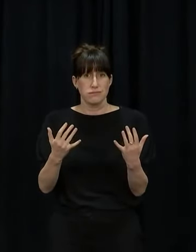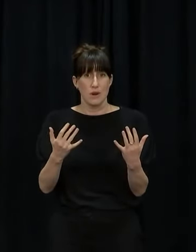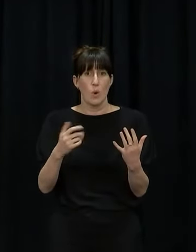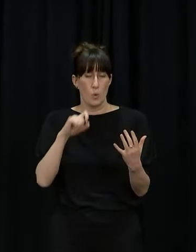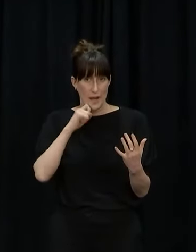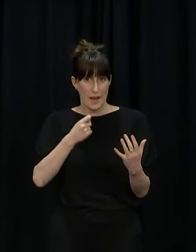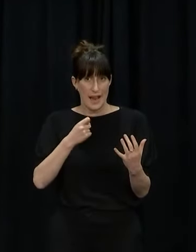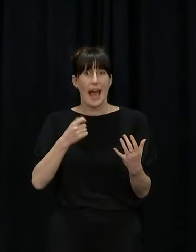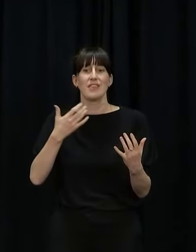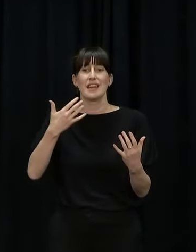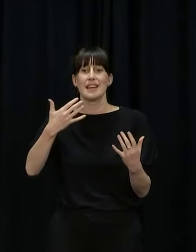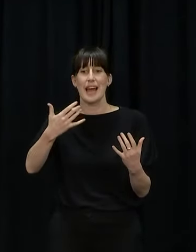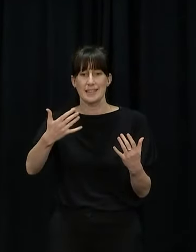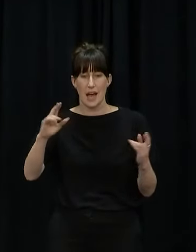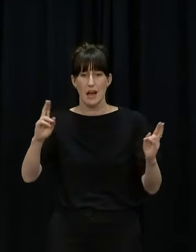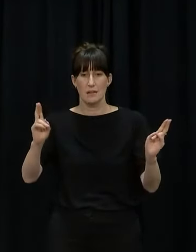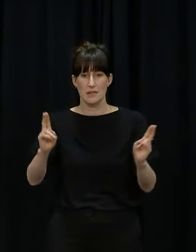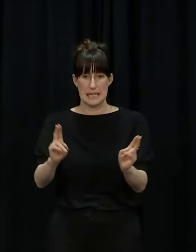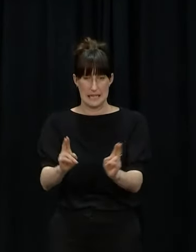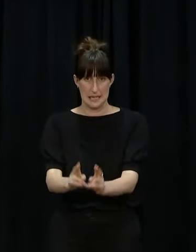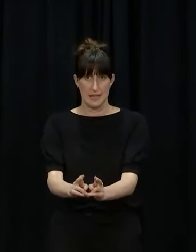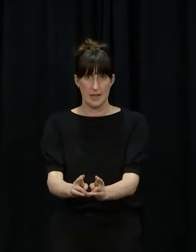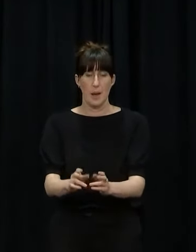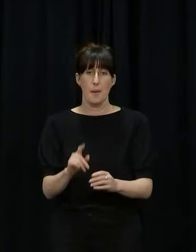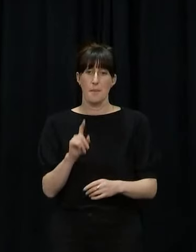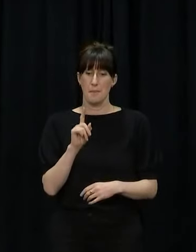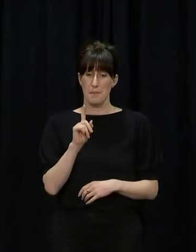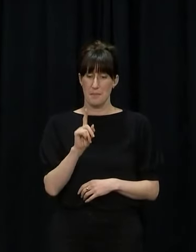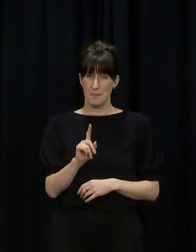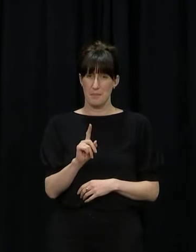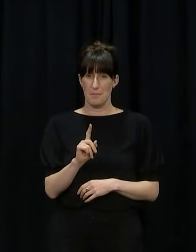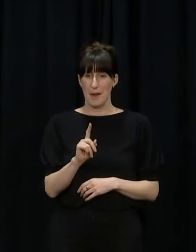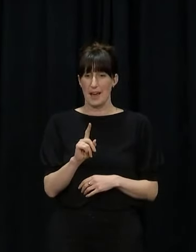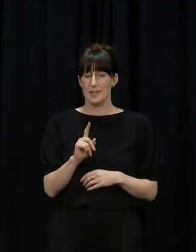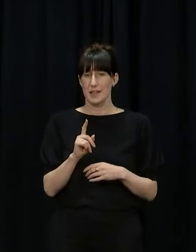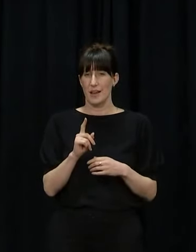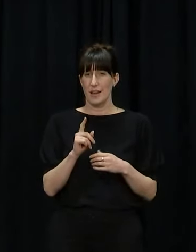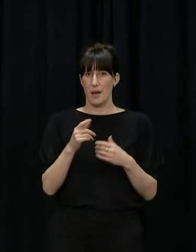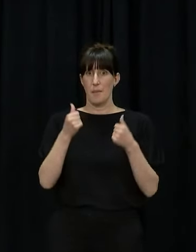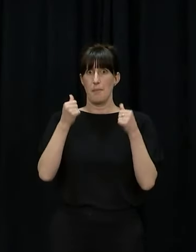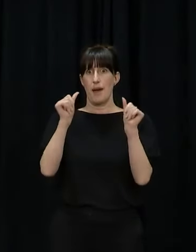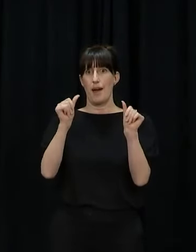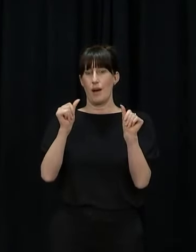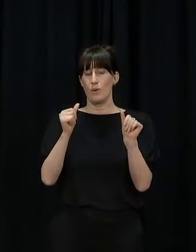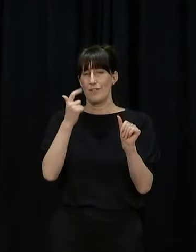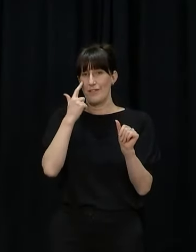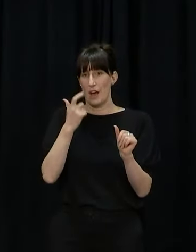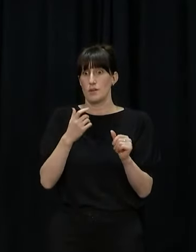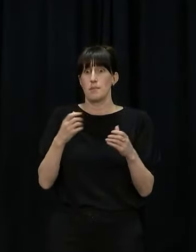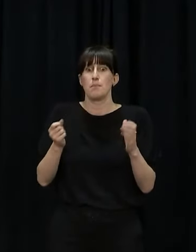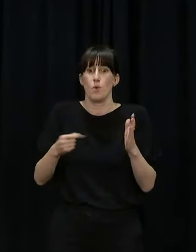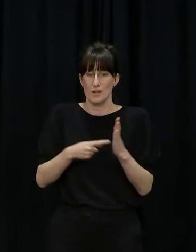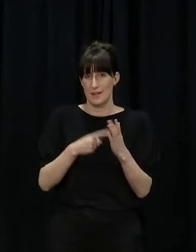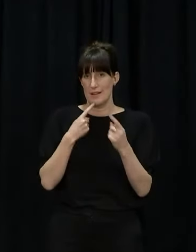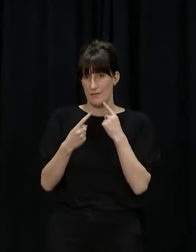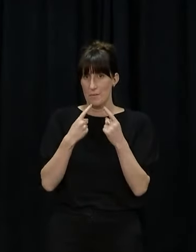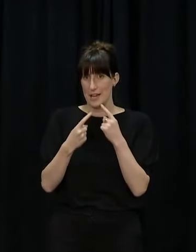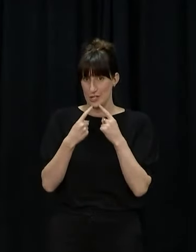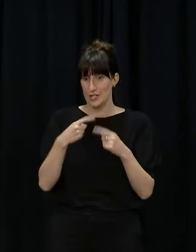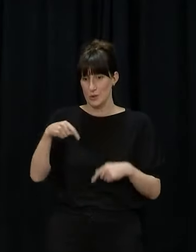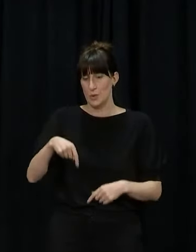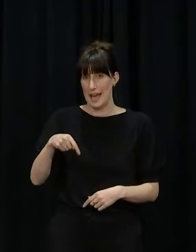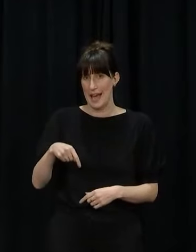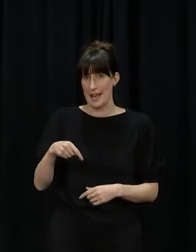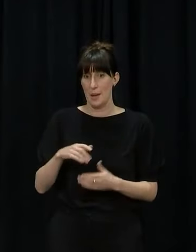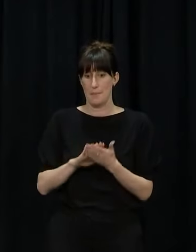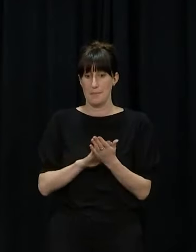these outbreaks. But today we believe we have uncovered the piece of the puzzle we were looking for, and that means our ability to circle the